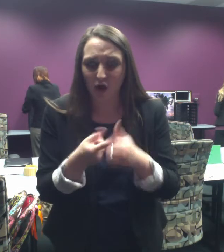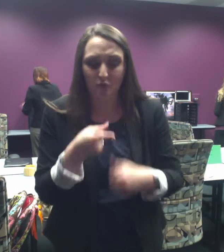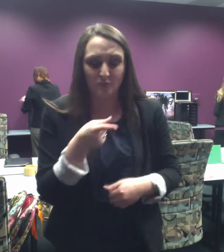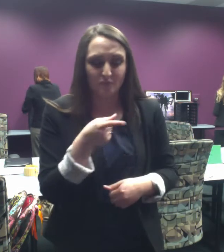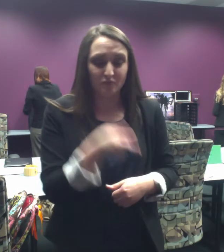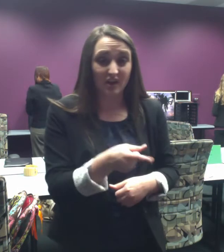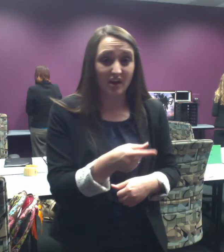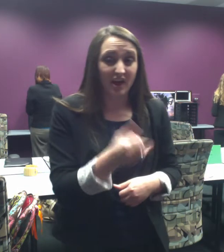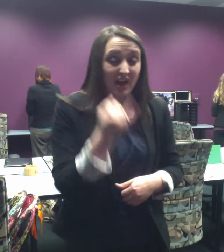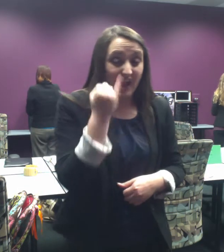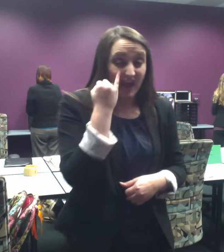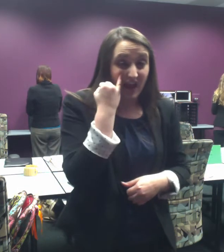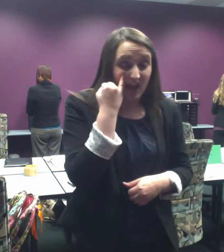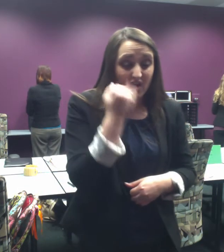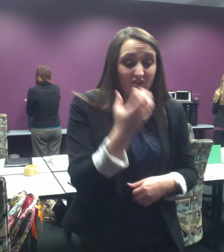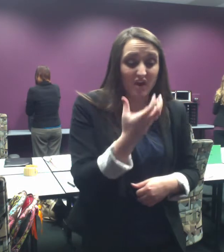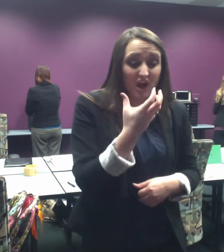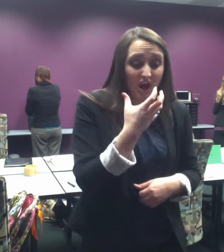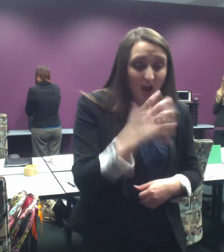plate or get it clean.